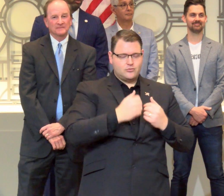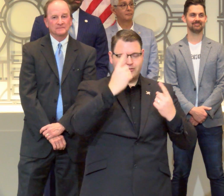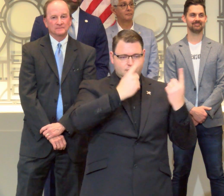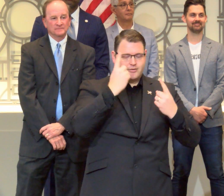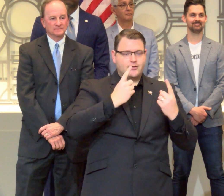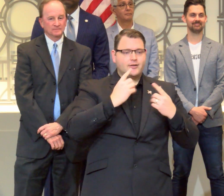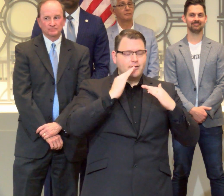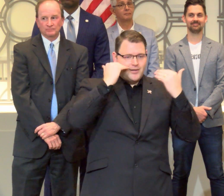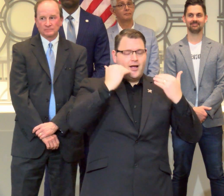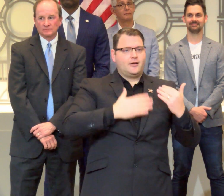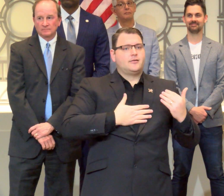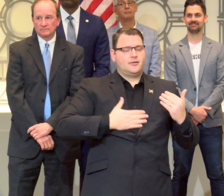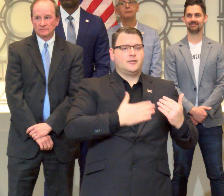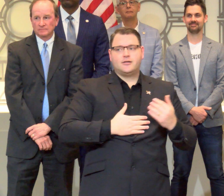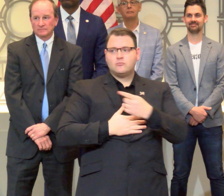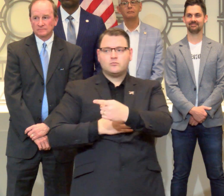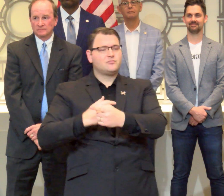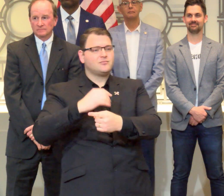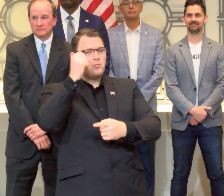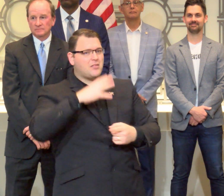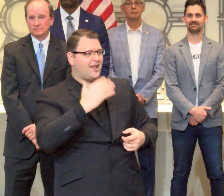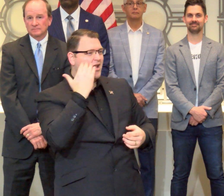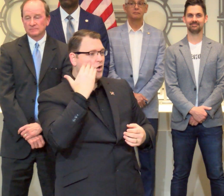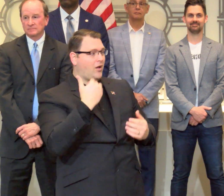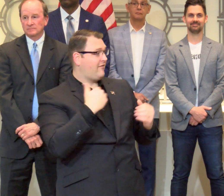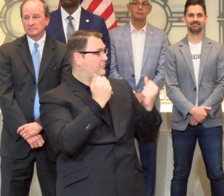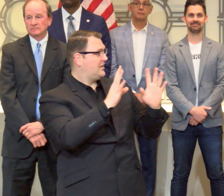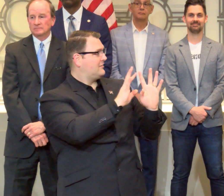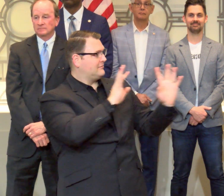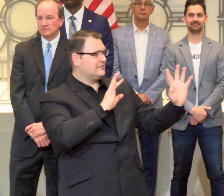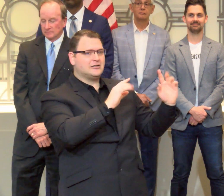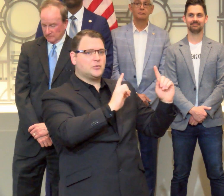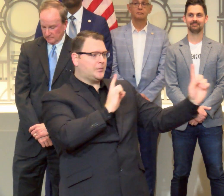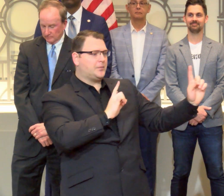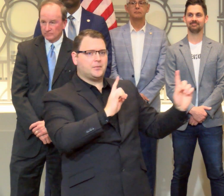smile. Yes, sir. I know we're spread out there on the stage, but we've got a lot of viewers at home that are watching right now and